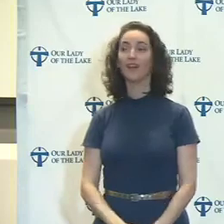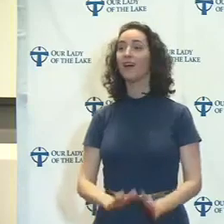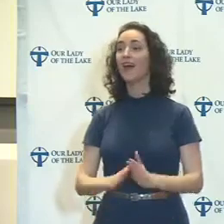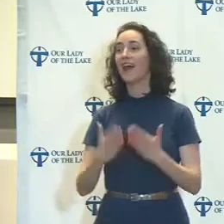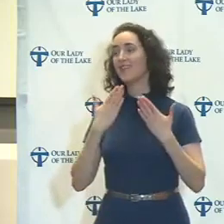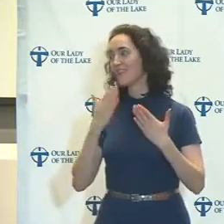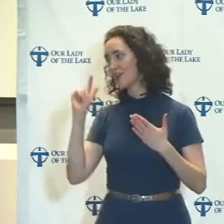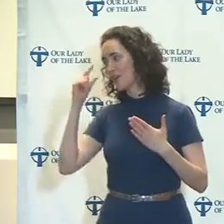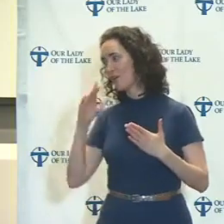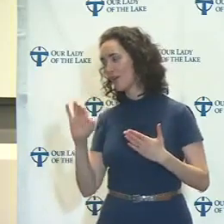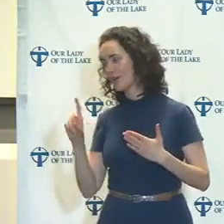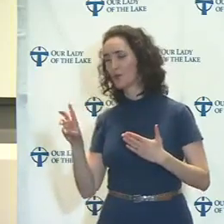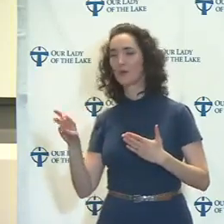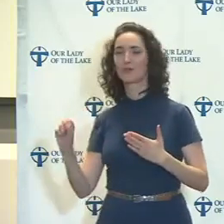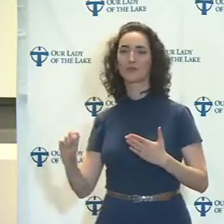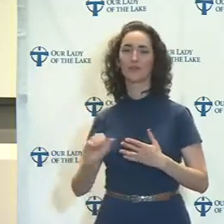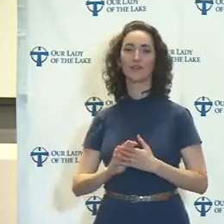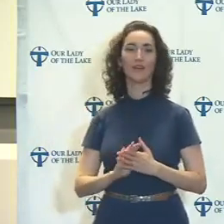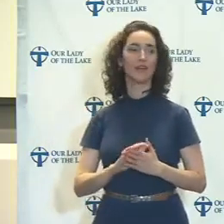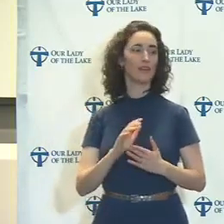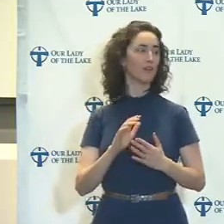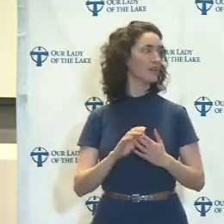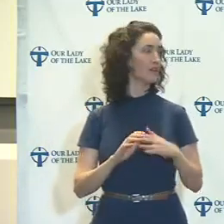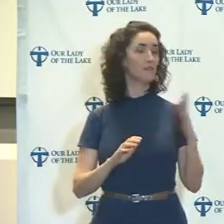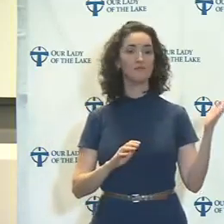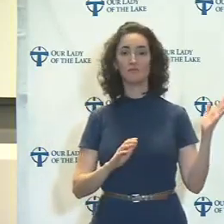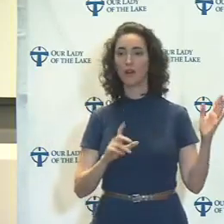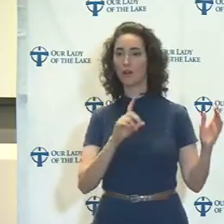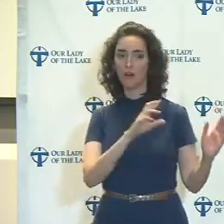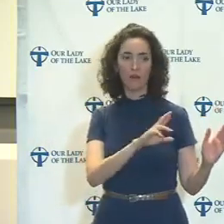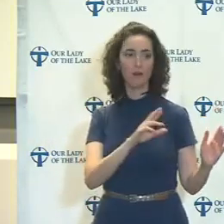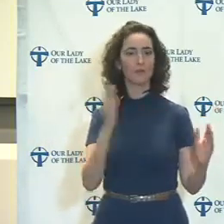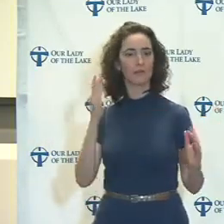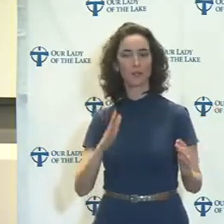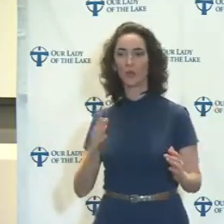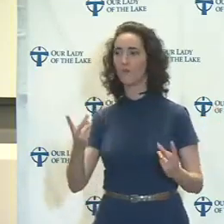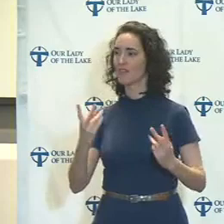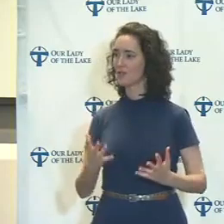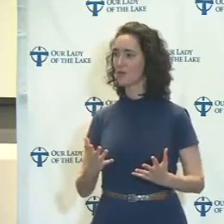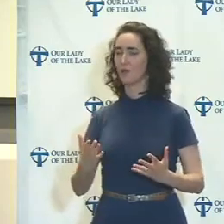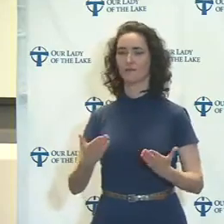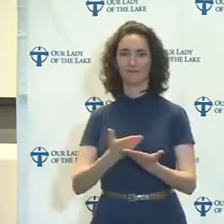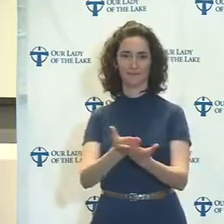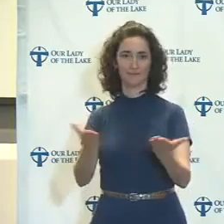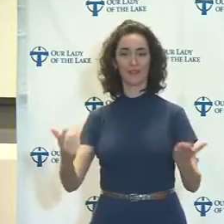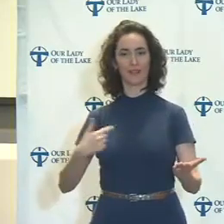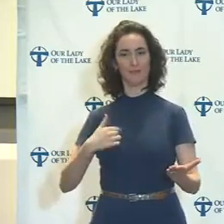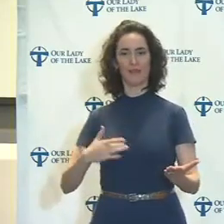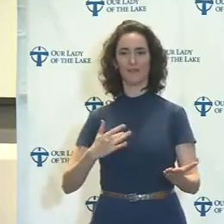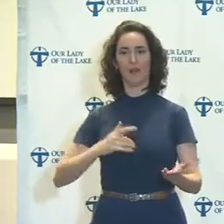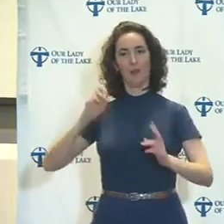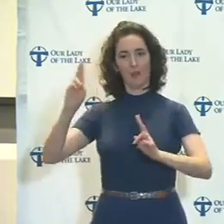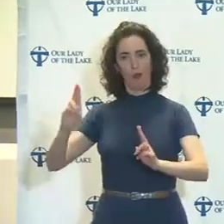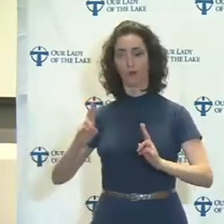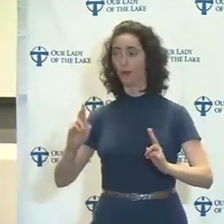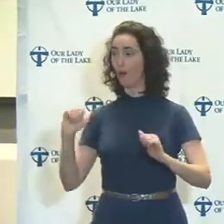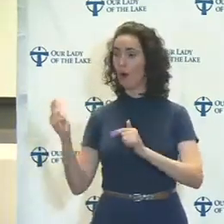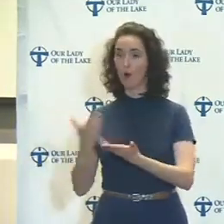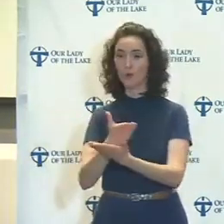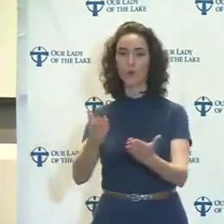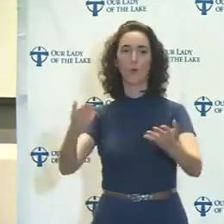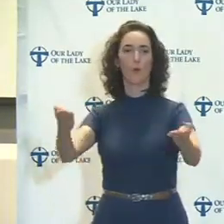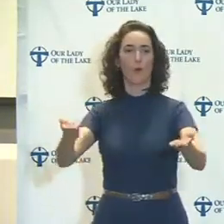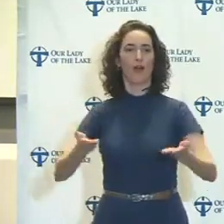Thank you, Governor Edwards, Dr. Vath, speakers, guests. It is my distinct honor to welcome you all